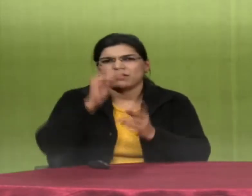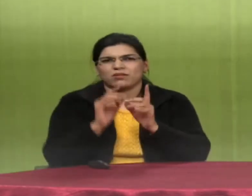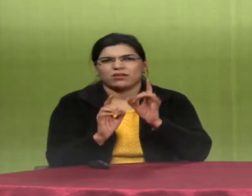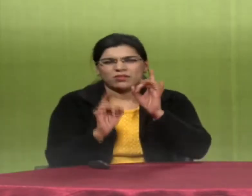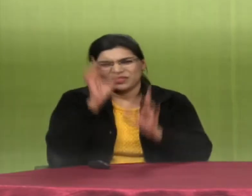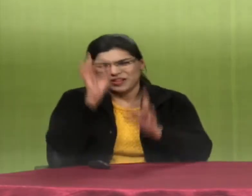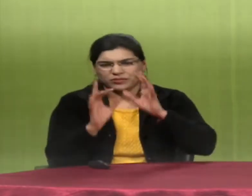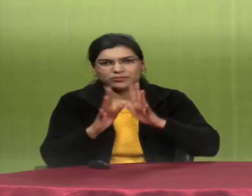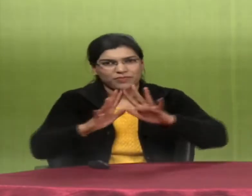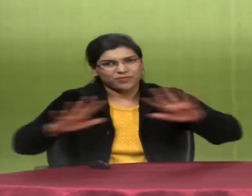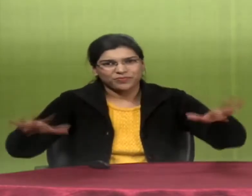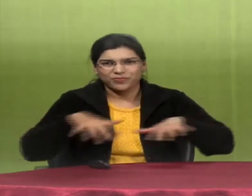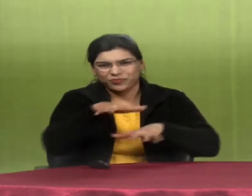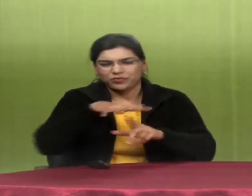undergrowth,